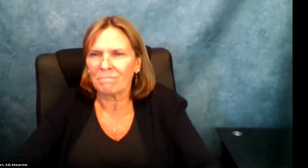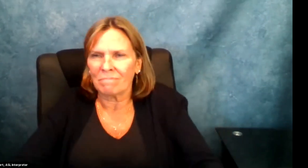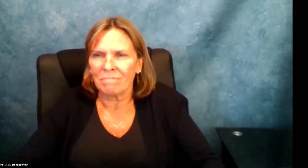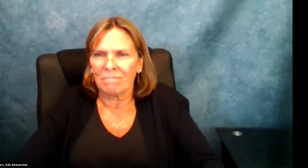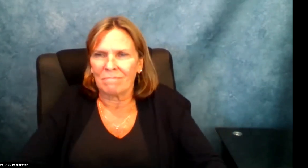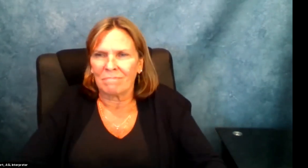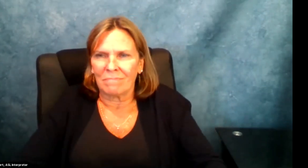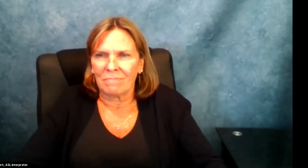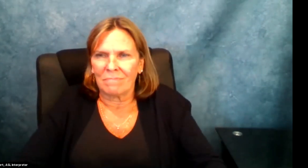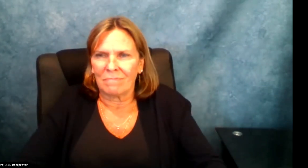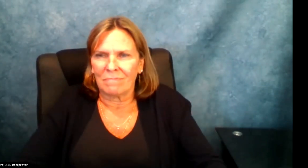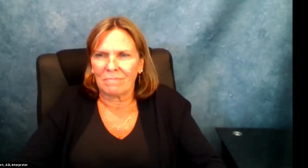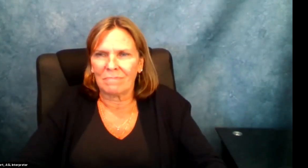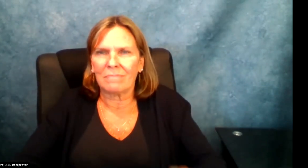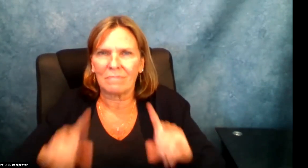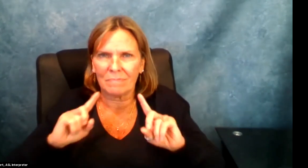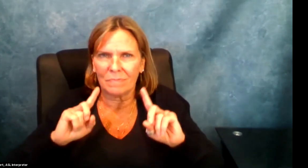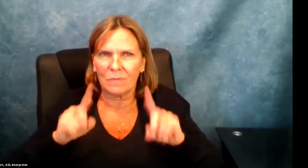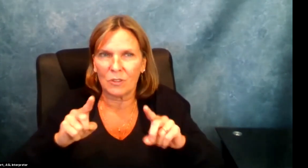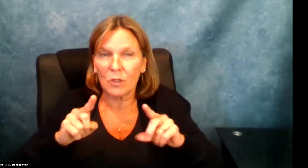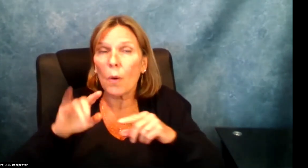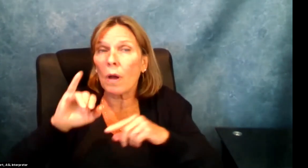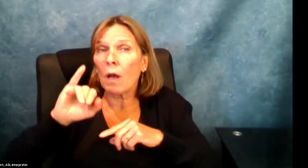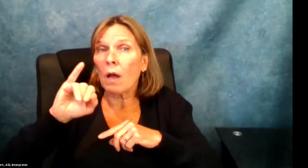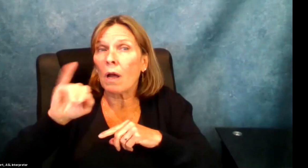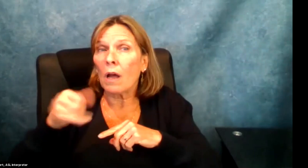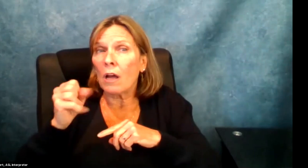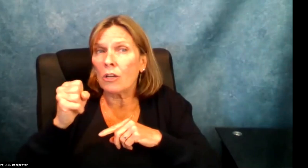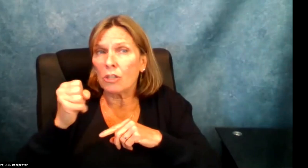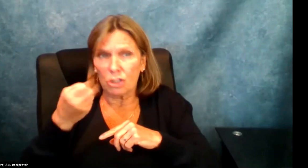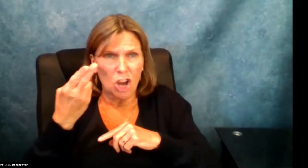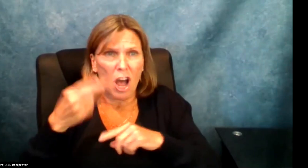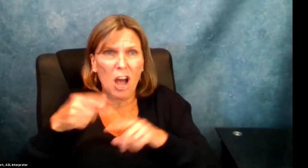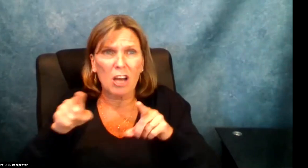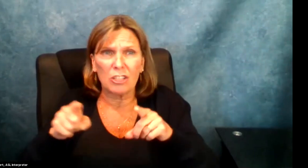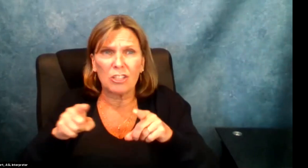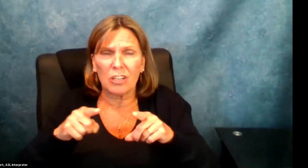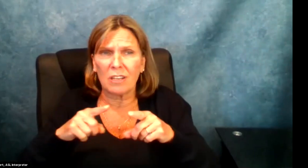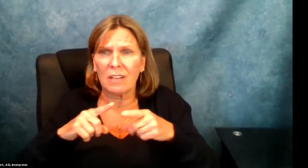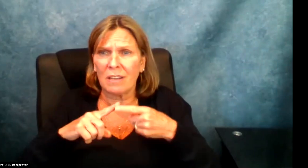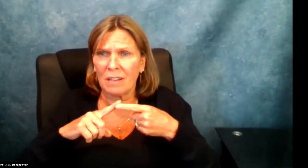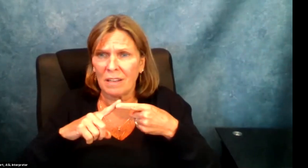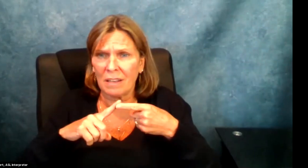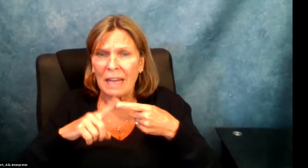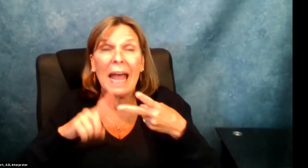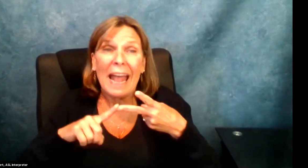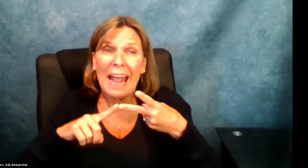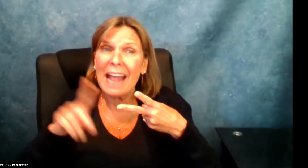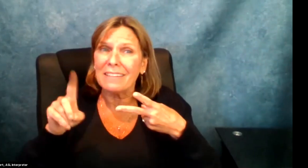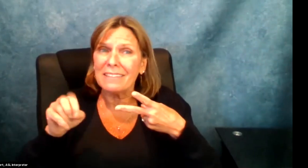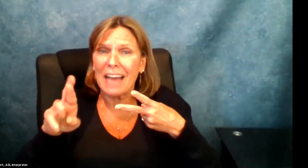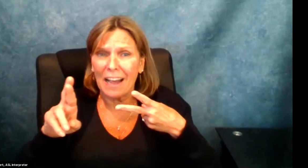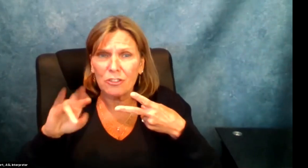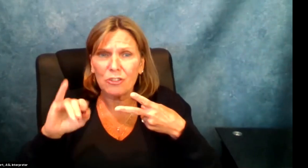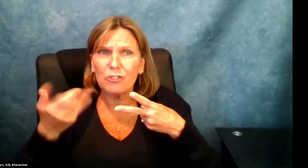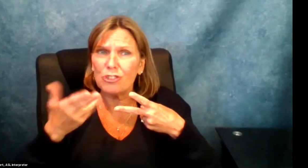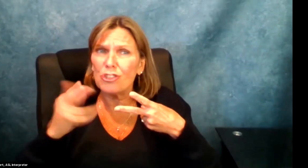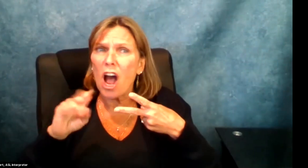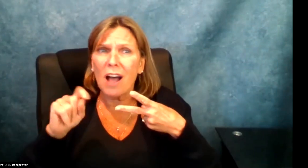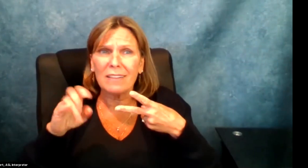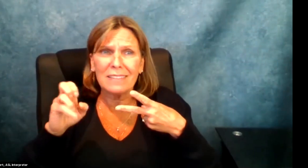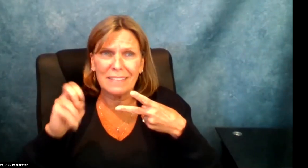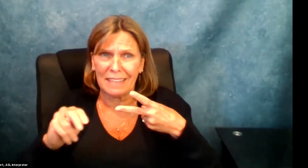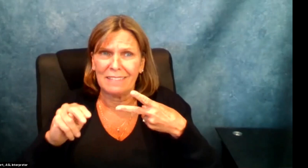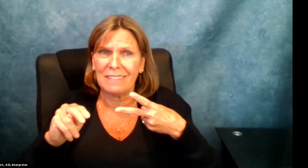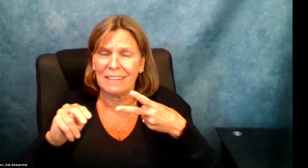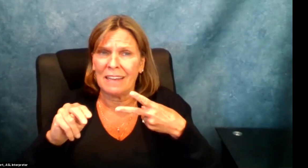Josh speak about this too, and Dr. Johnson, if Dr. Johnson wants to weigh in as well too, because this is I'm glad we're